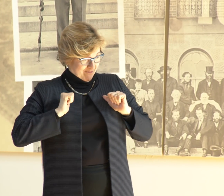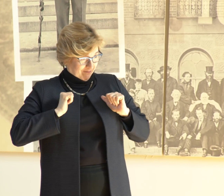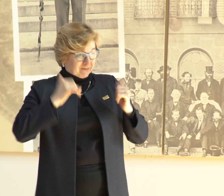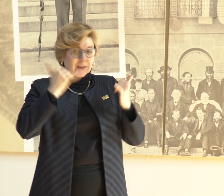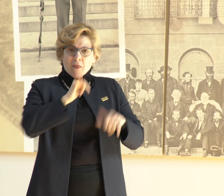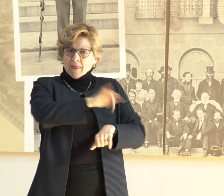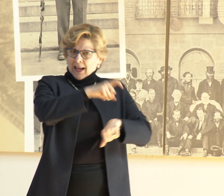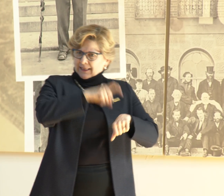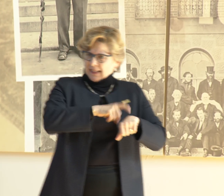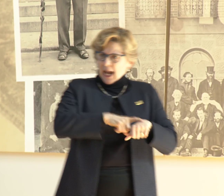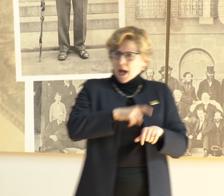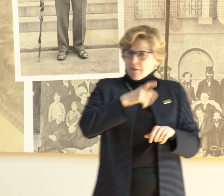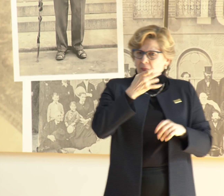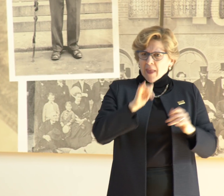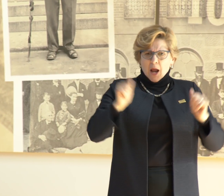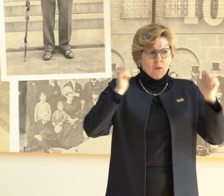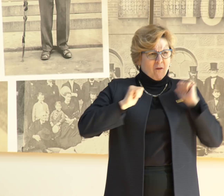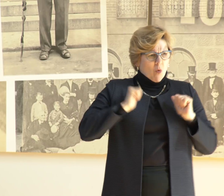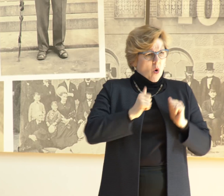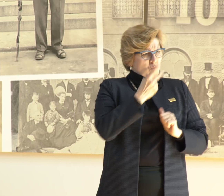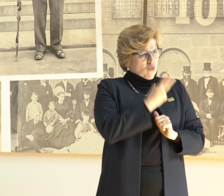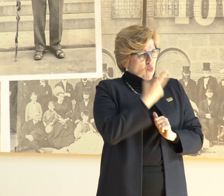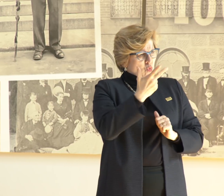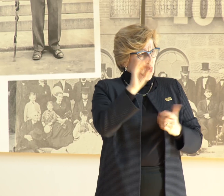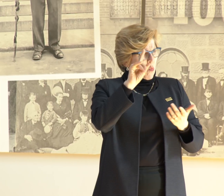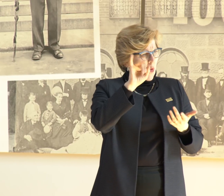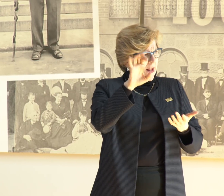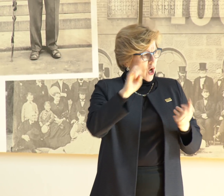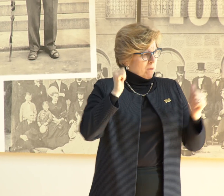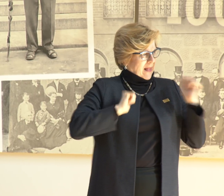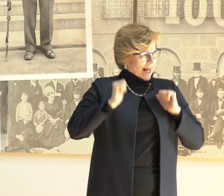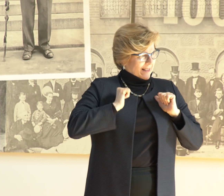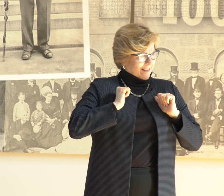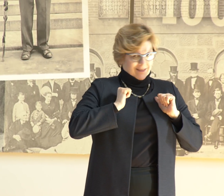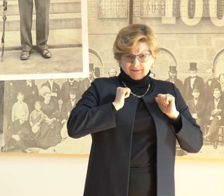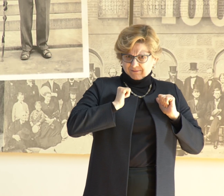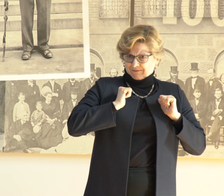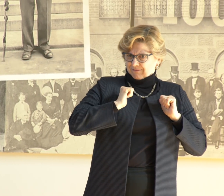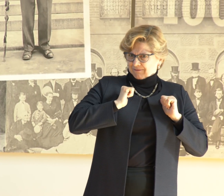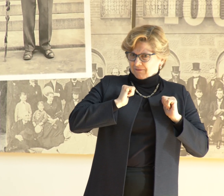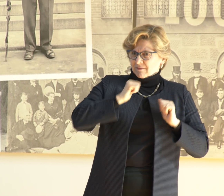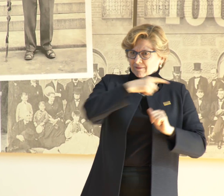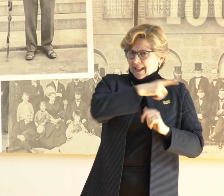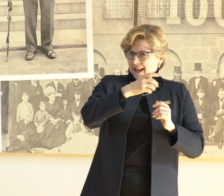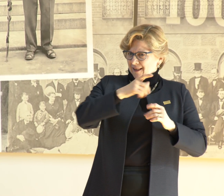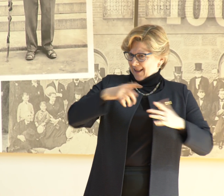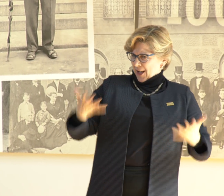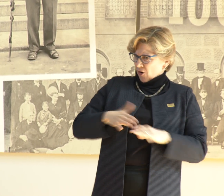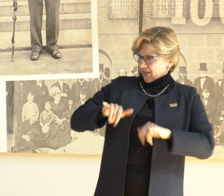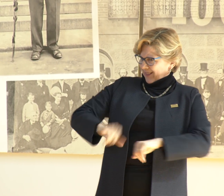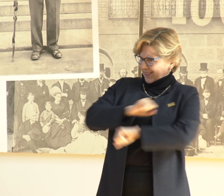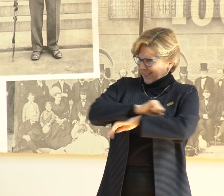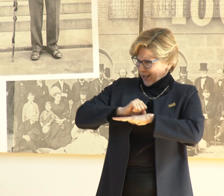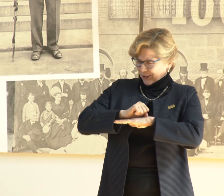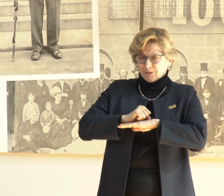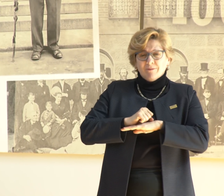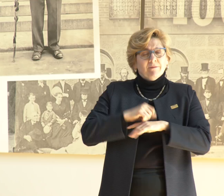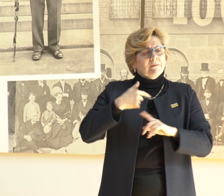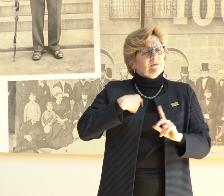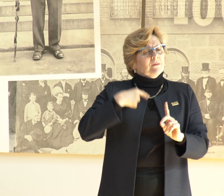only Truffaut, a Molière play, but at that time, there was two or three Molière plays that were performed on this